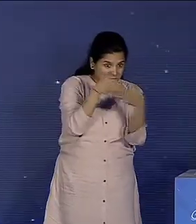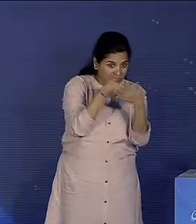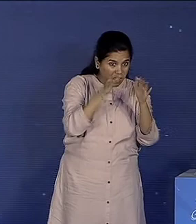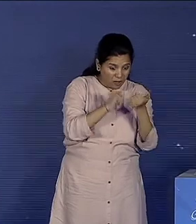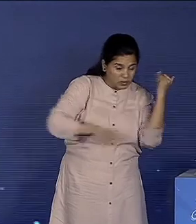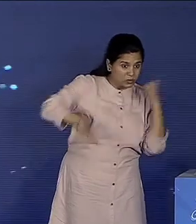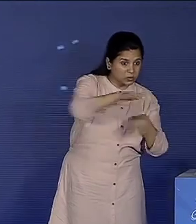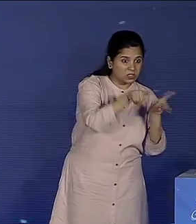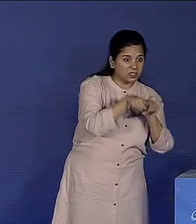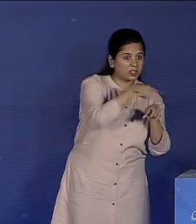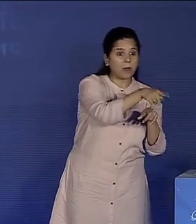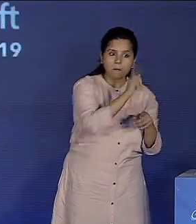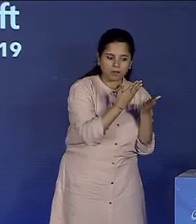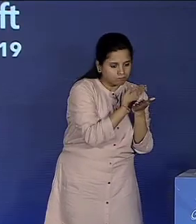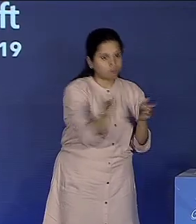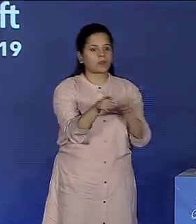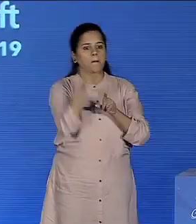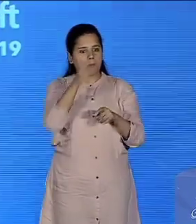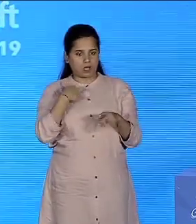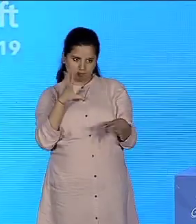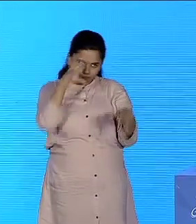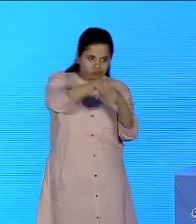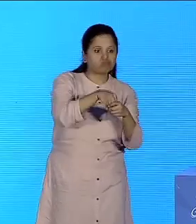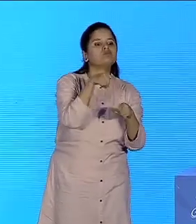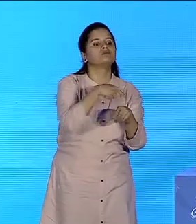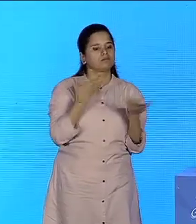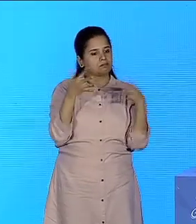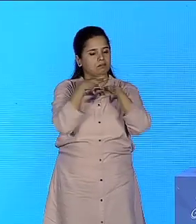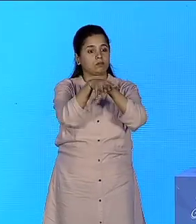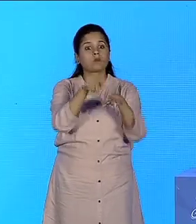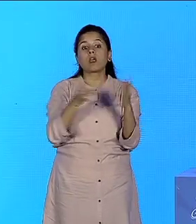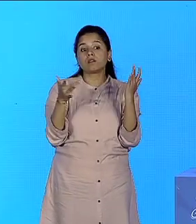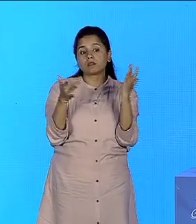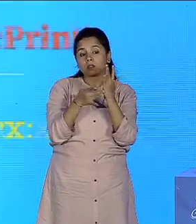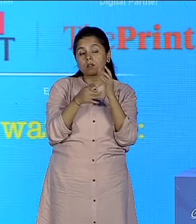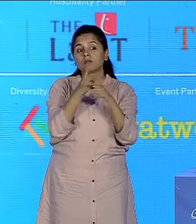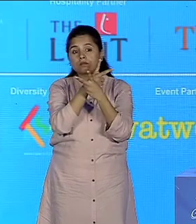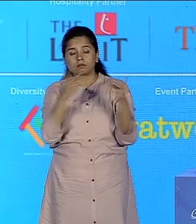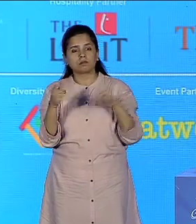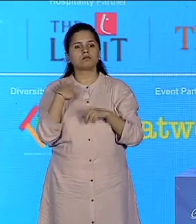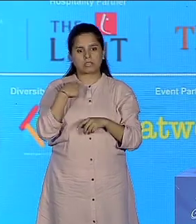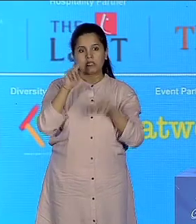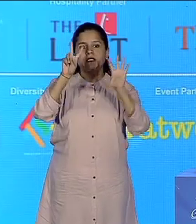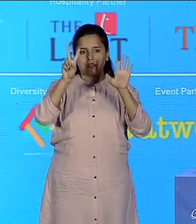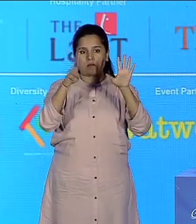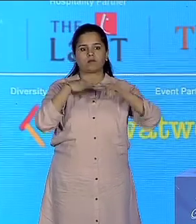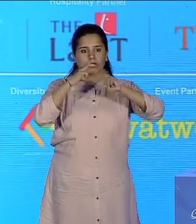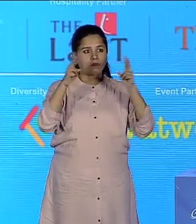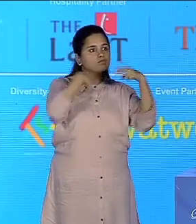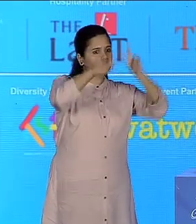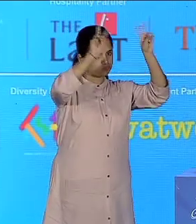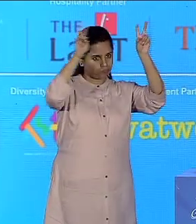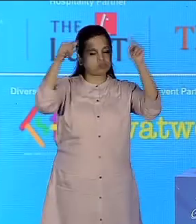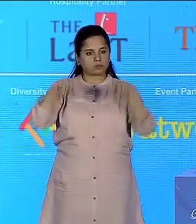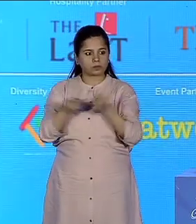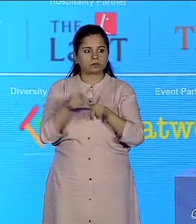society that prevents full inclusion of a person with a disability. And that is why I think technology if out of all the 7 categories, it would be unfair for me to